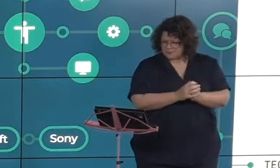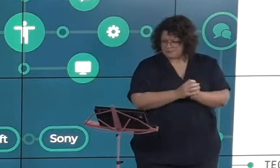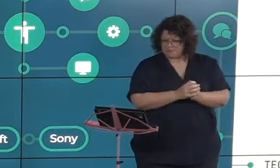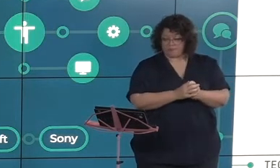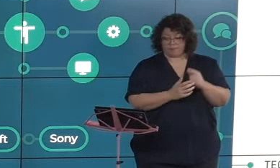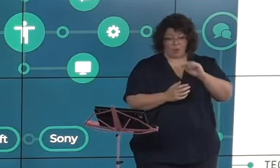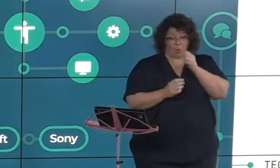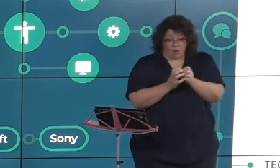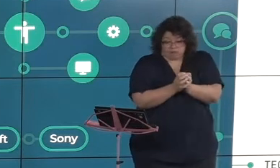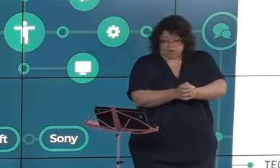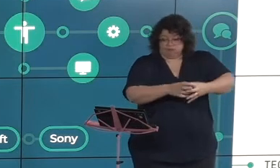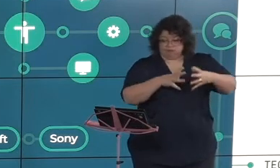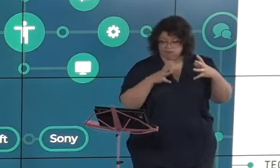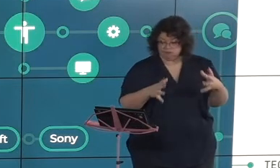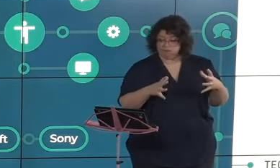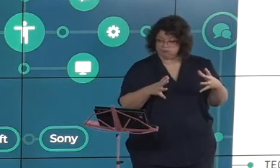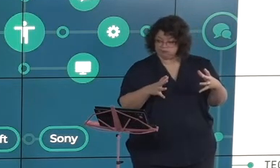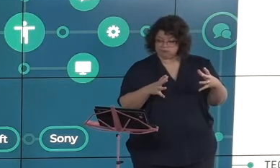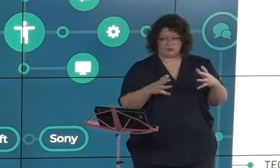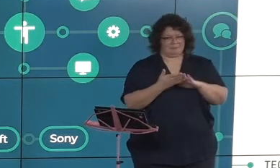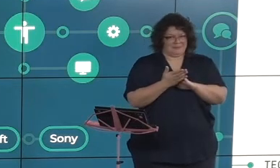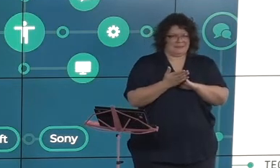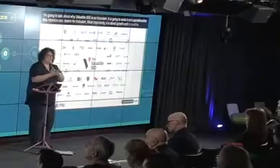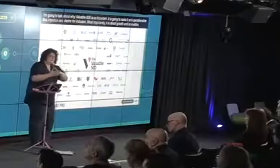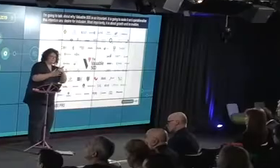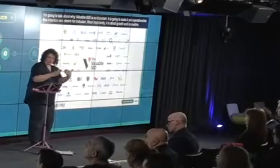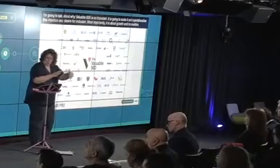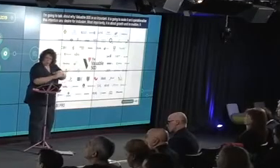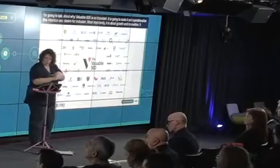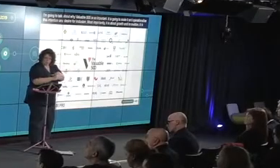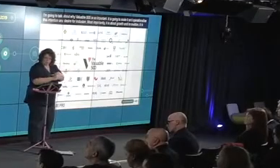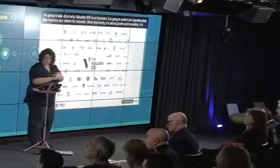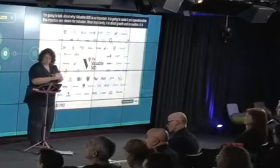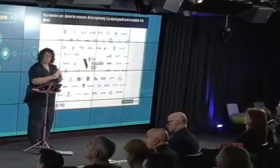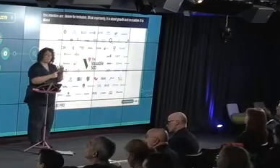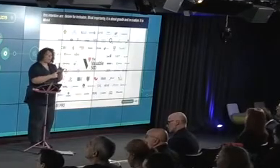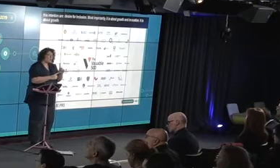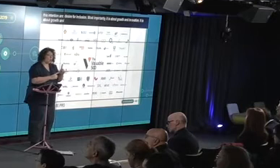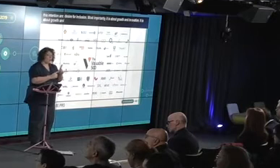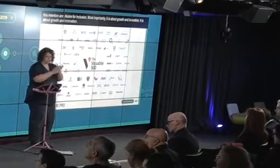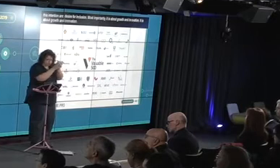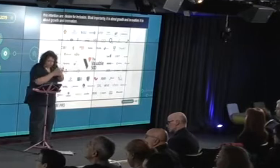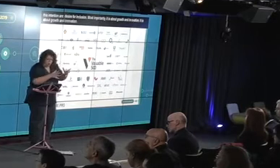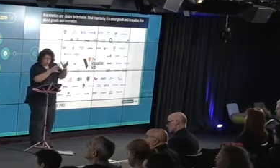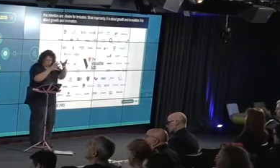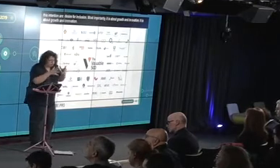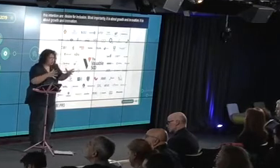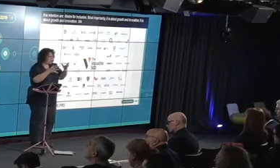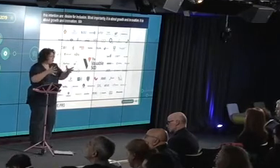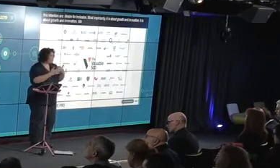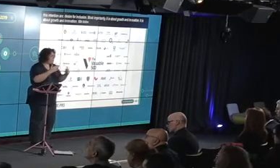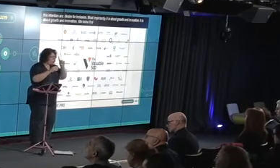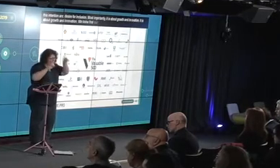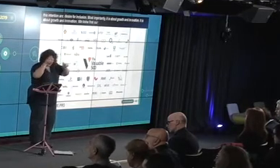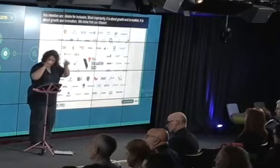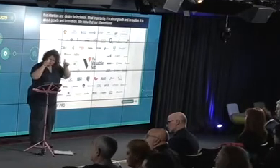growth and innovation. It is about growth and innovation. We know that our different lived experiences